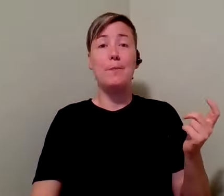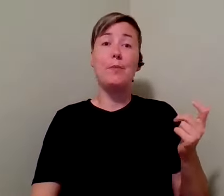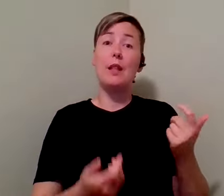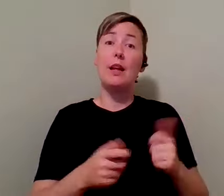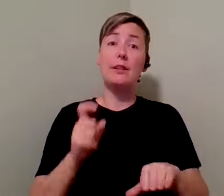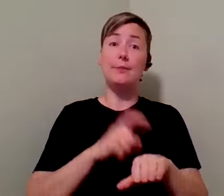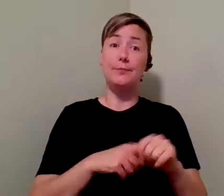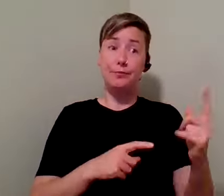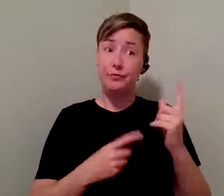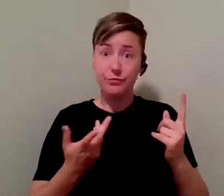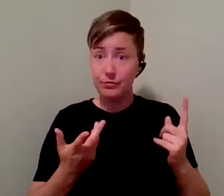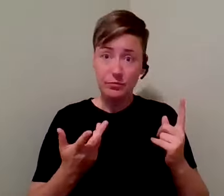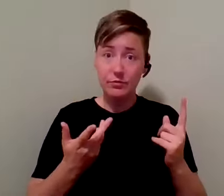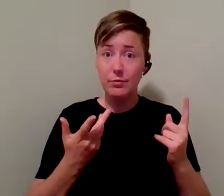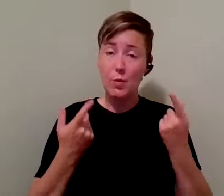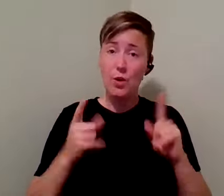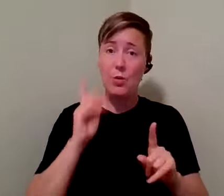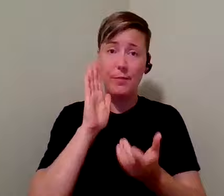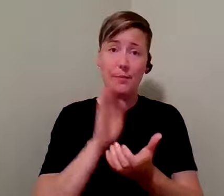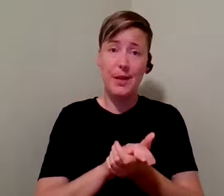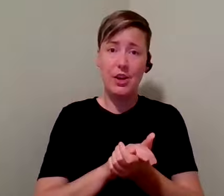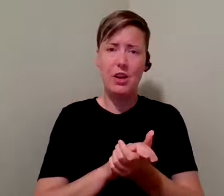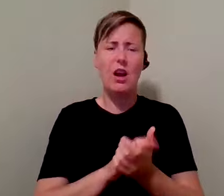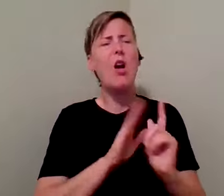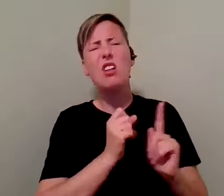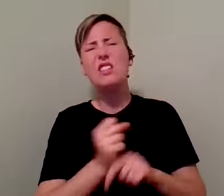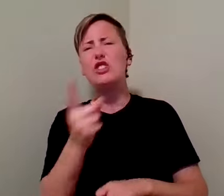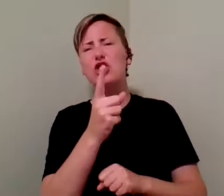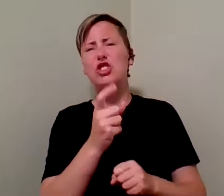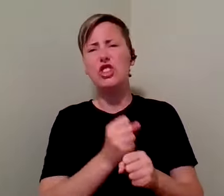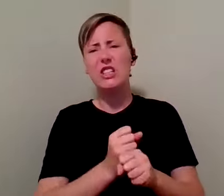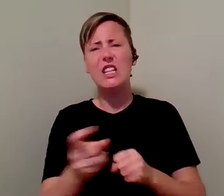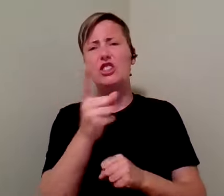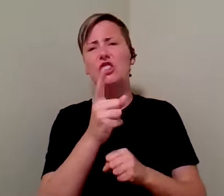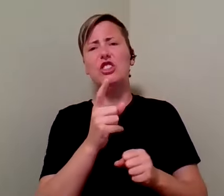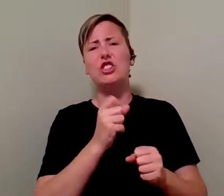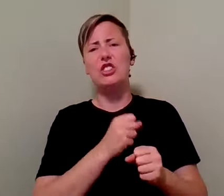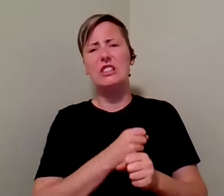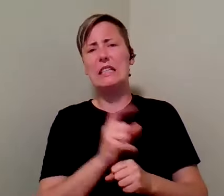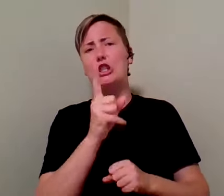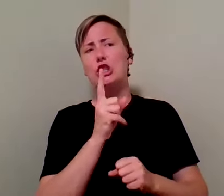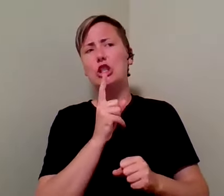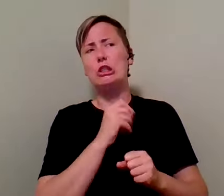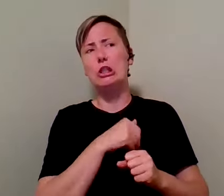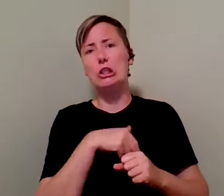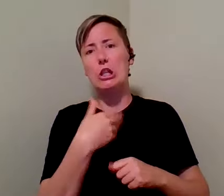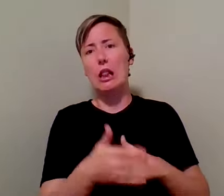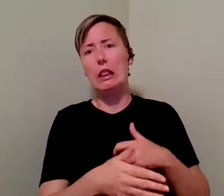are we getting married, honey? Next year, honey, 10 years in a row is not really something that's going